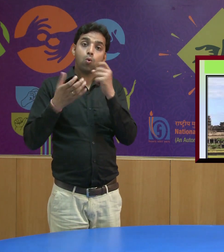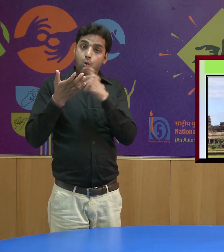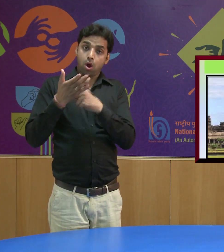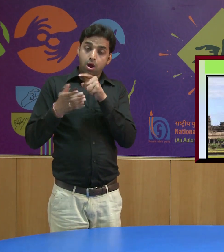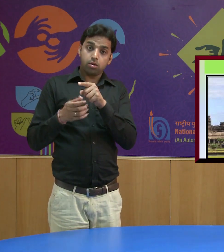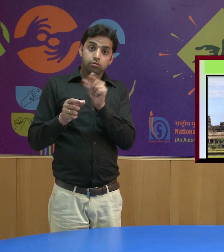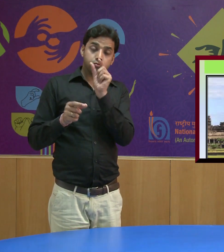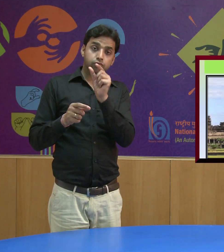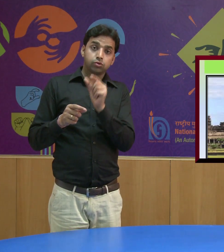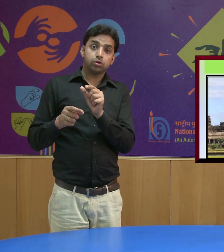Wat